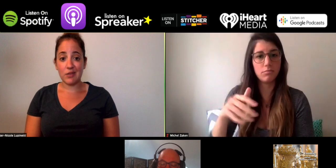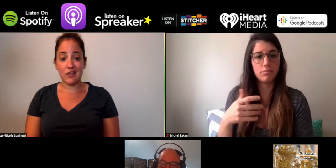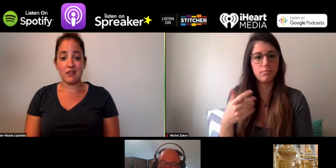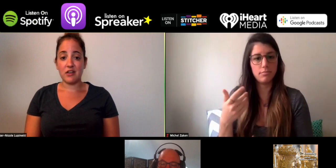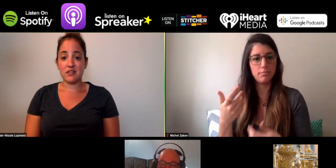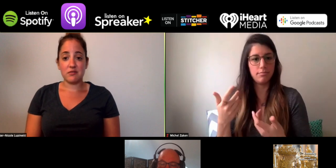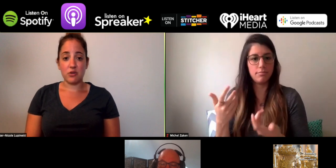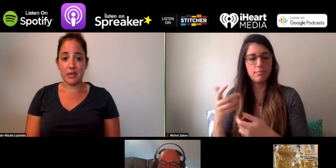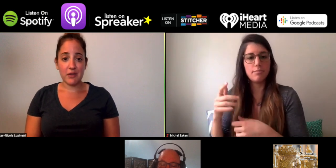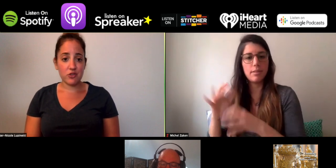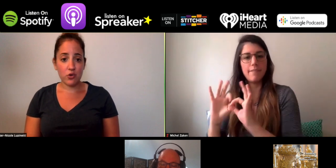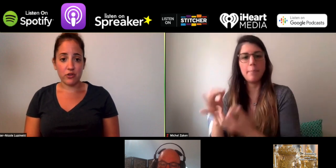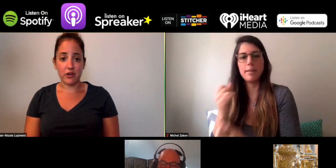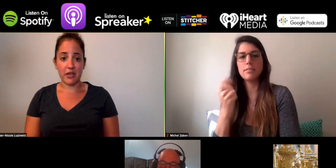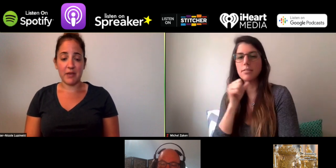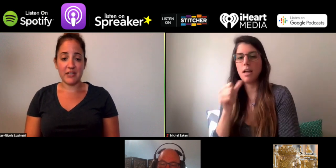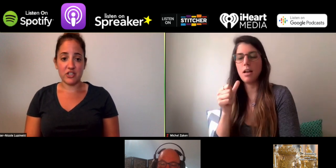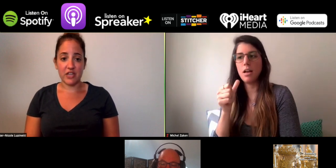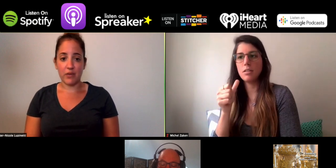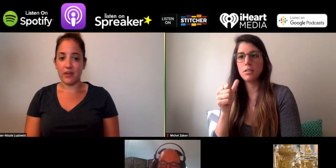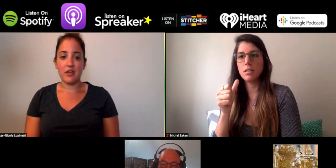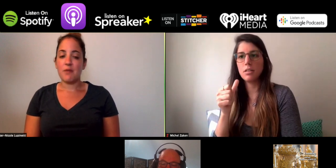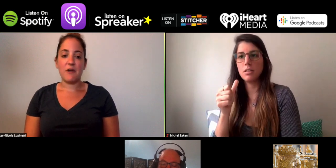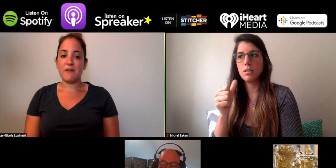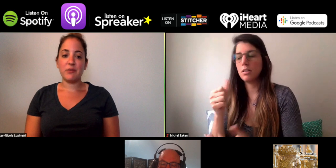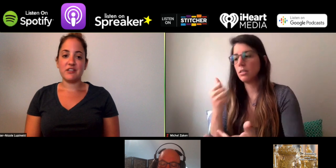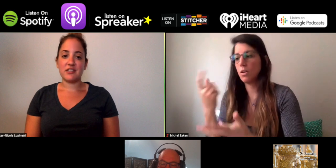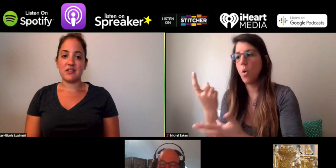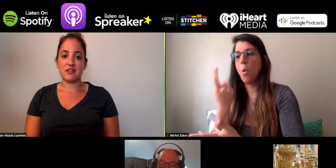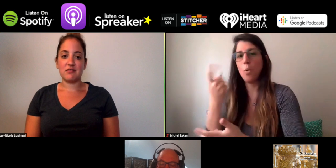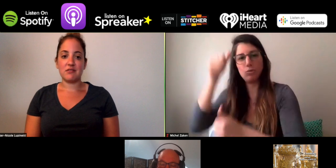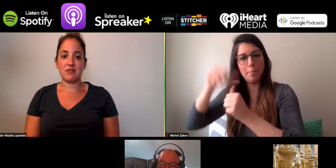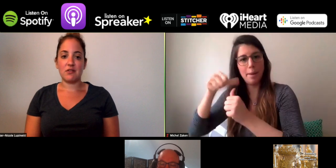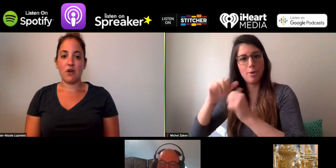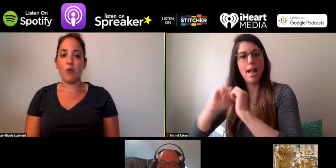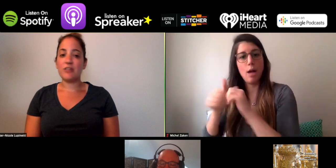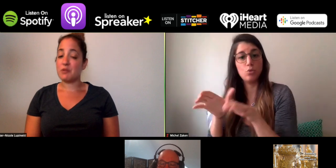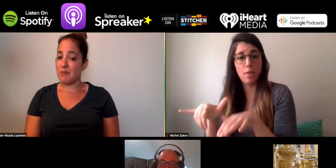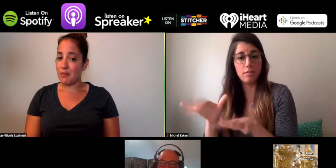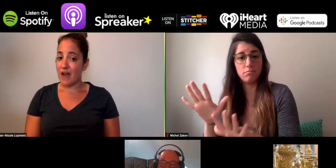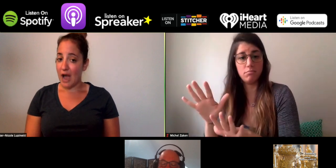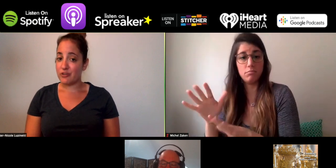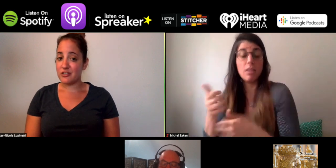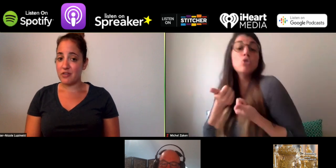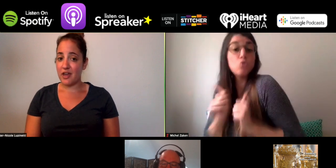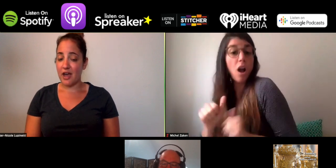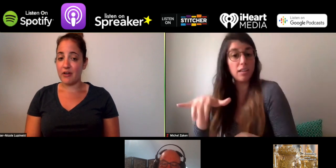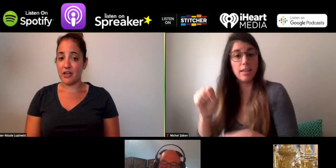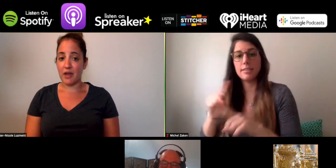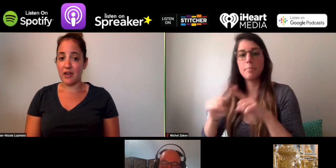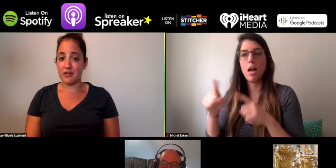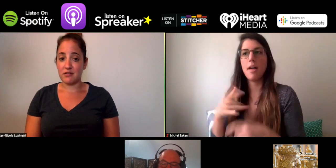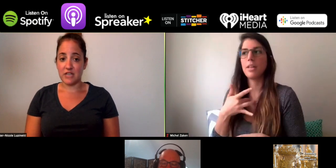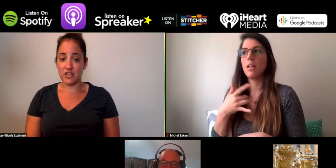need me, they could just, you know, tap me on the shoulder and get my attention that way. My family doesn't always remember how to do that, how